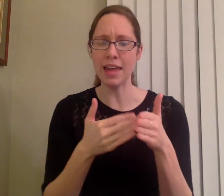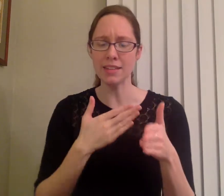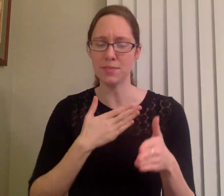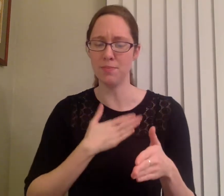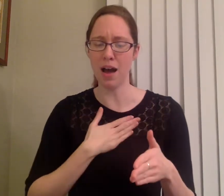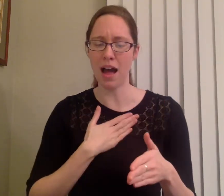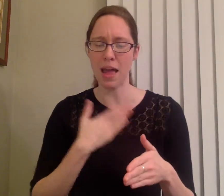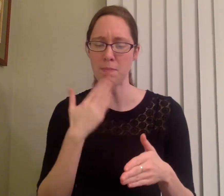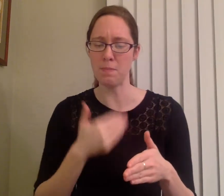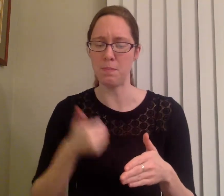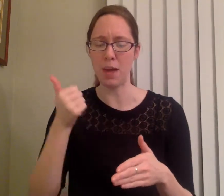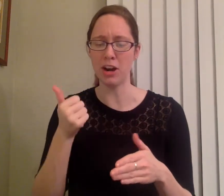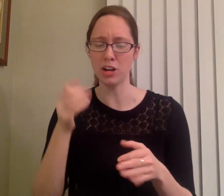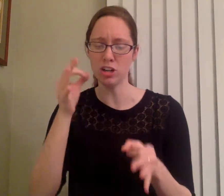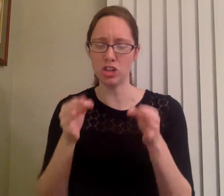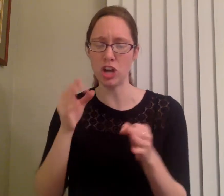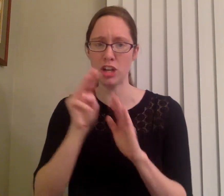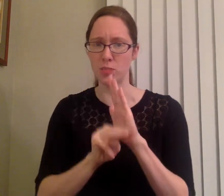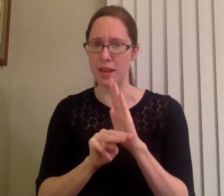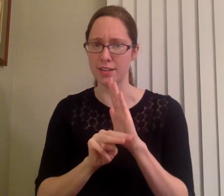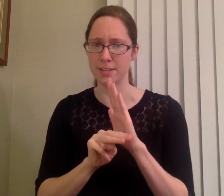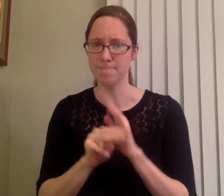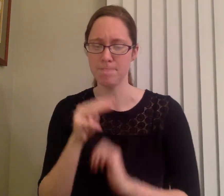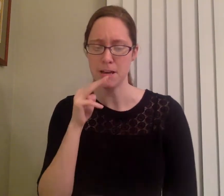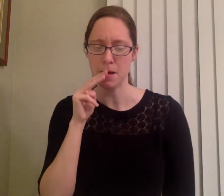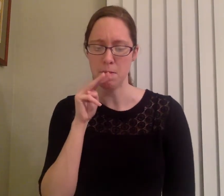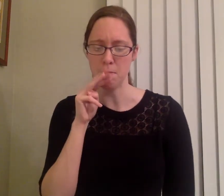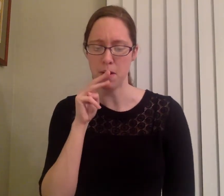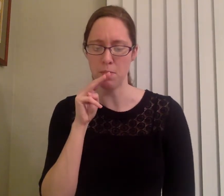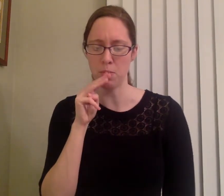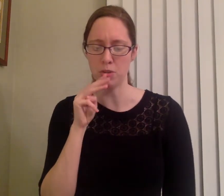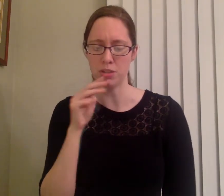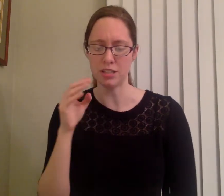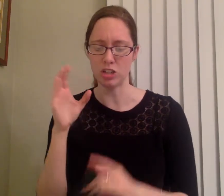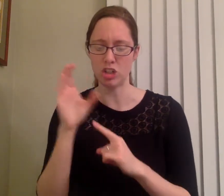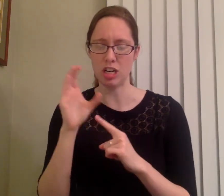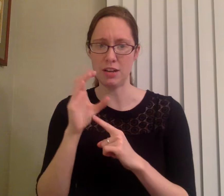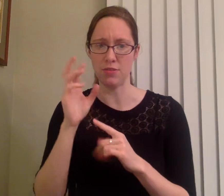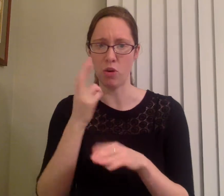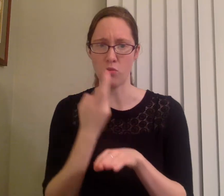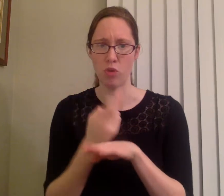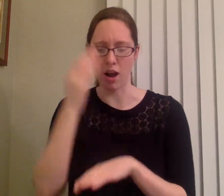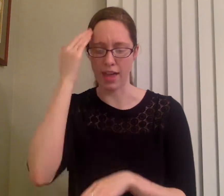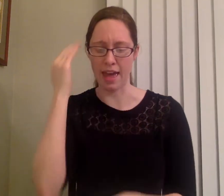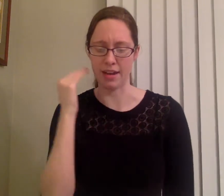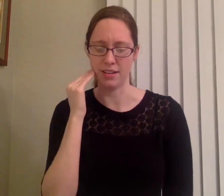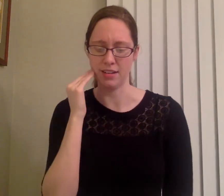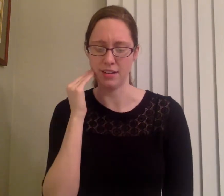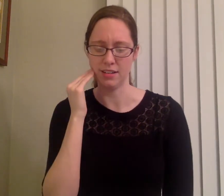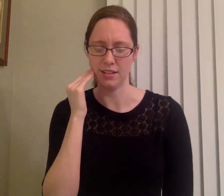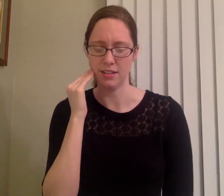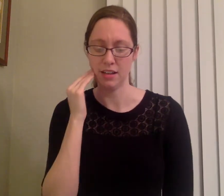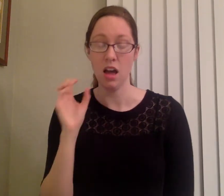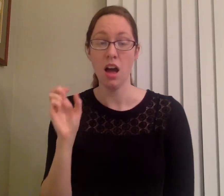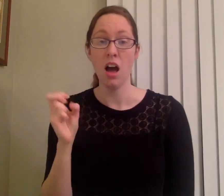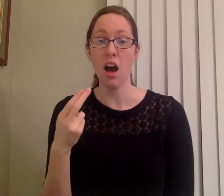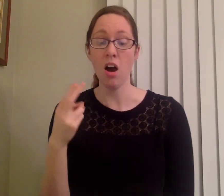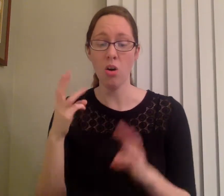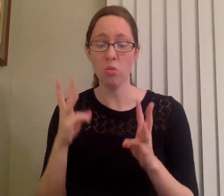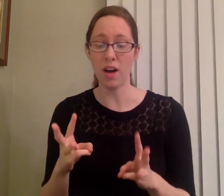Against my better judgment, mumbled Chief Rockhead. Oh,